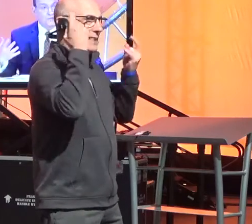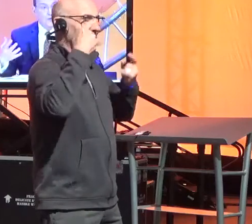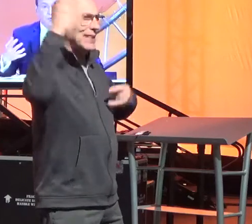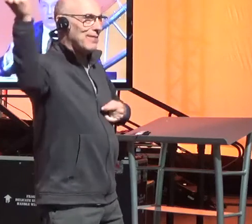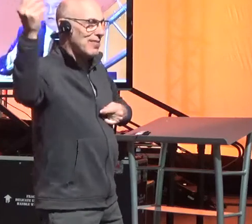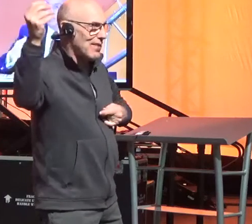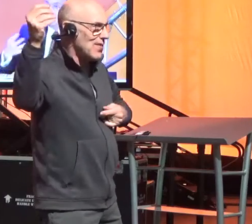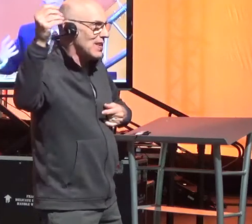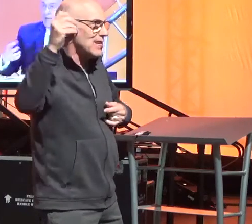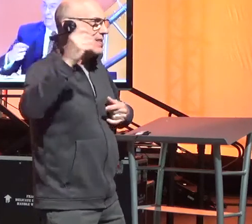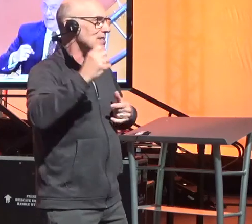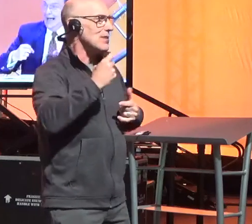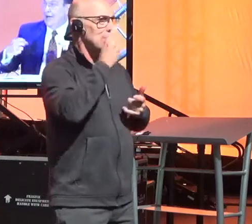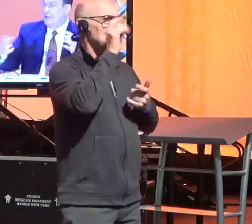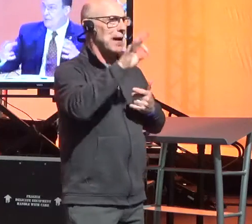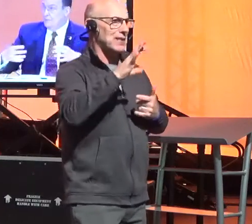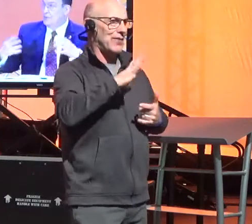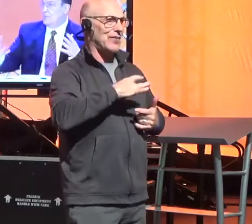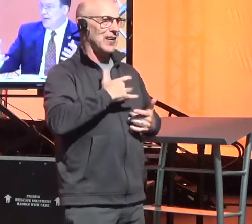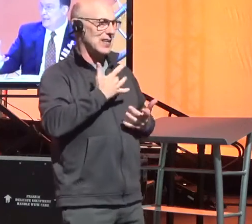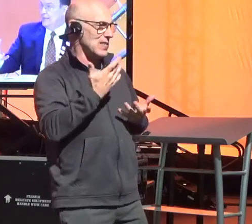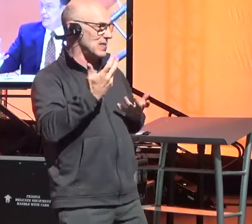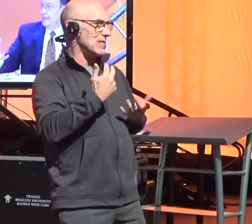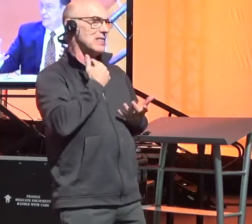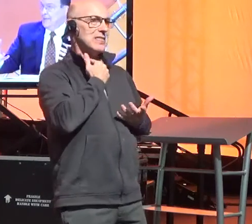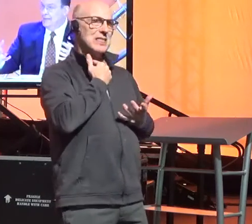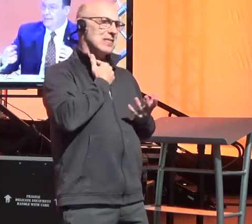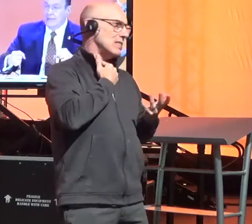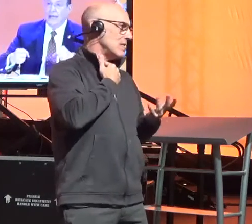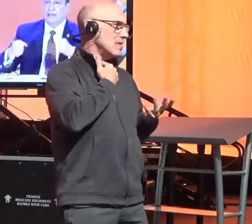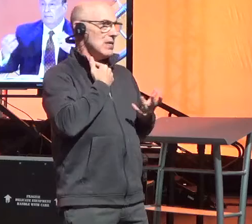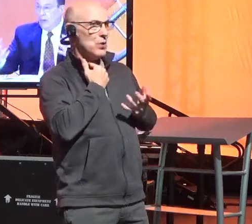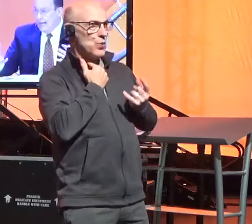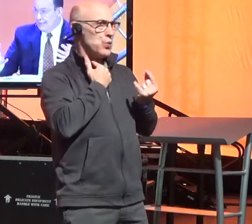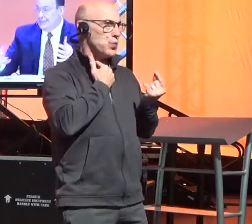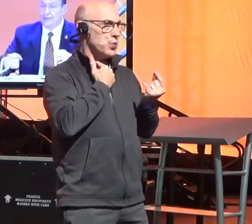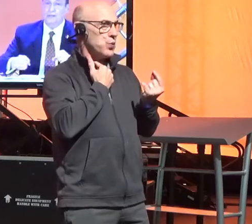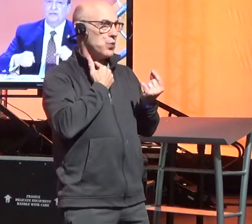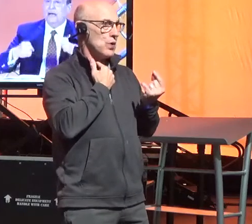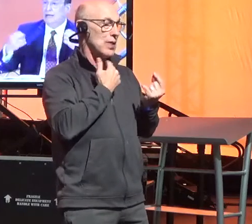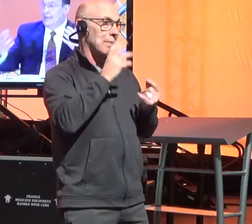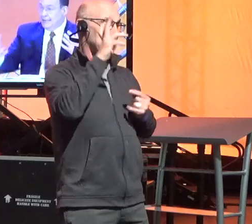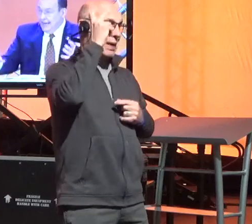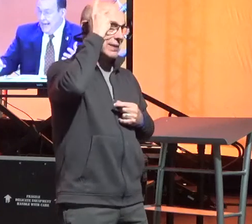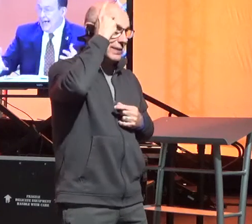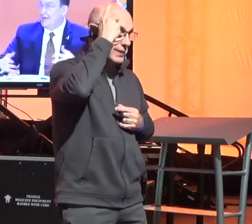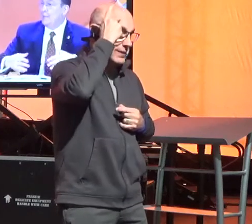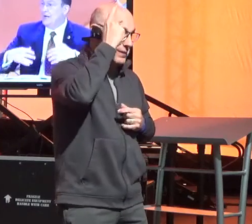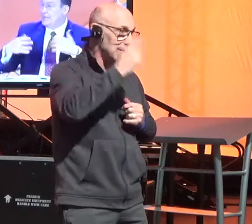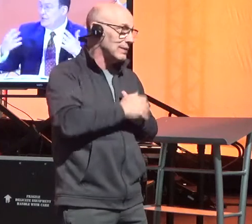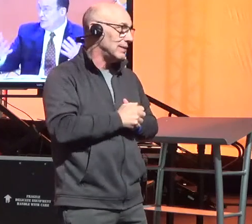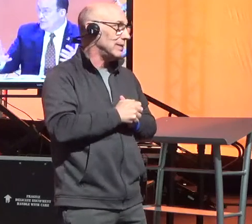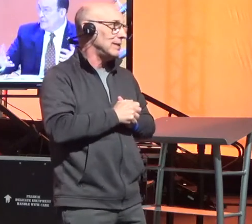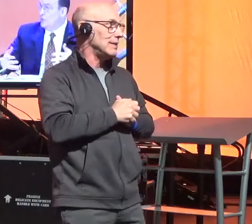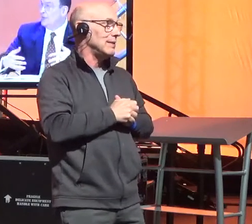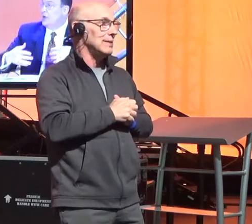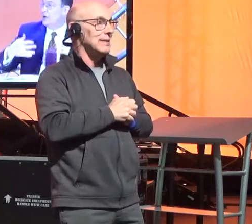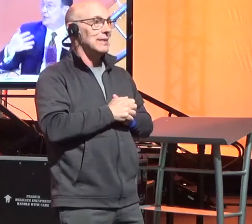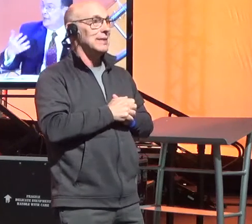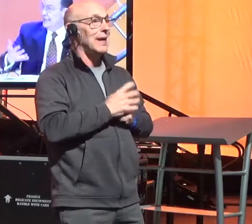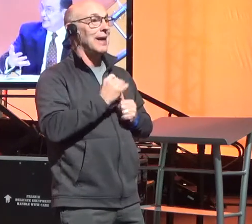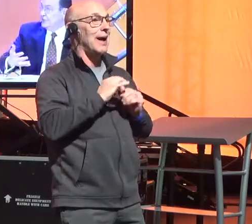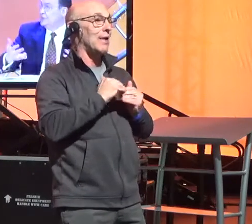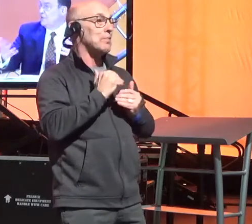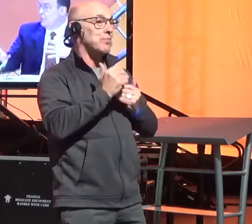pastors feel caught in between about how they respond to the pandemic, and then politics, and then how to process what's been going